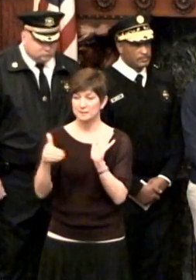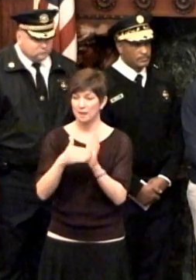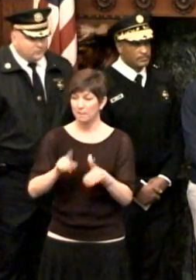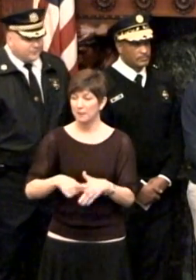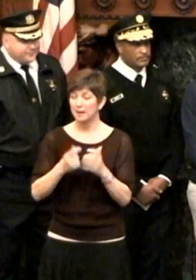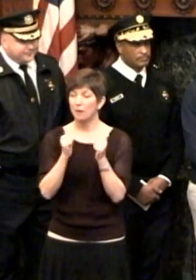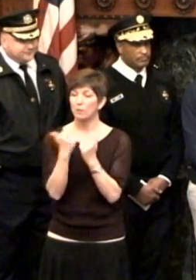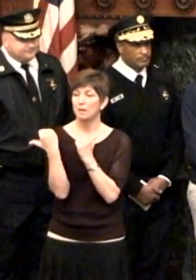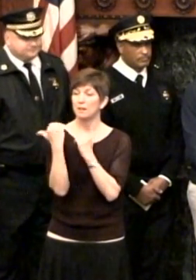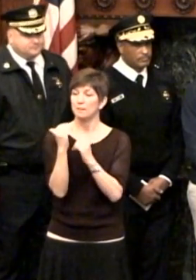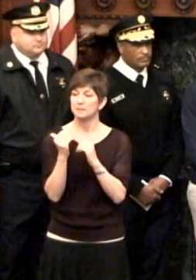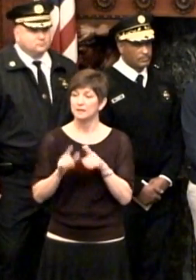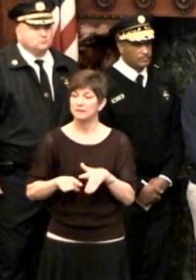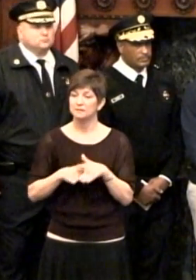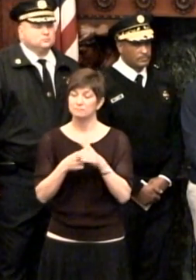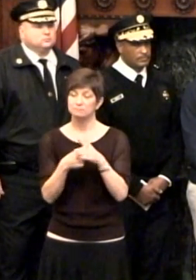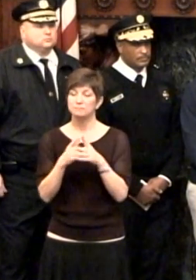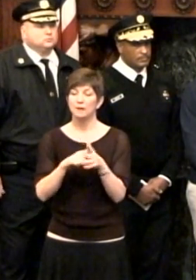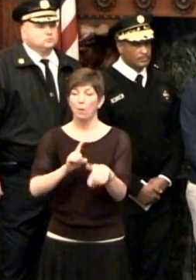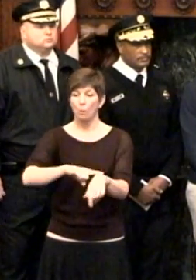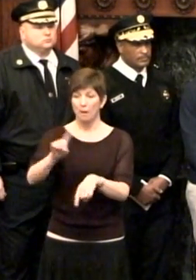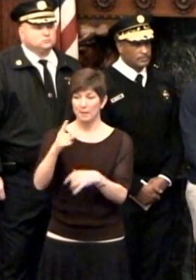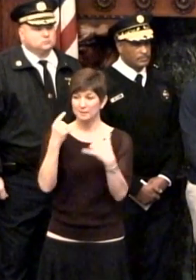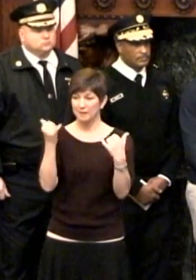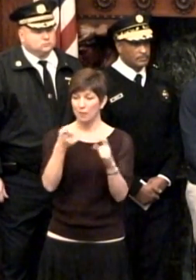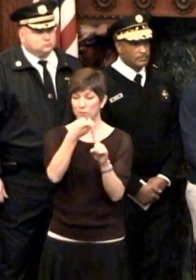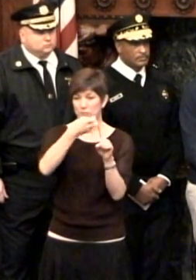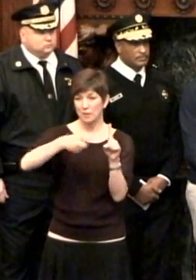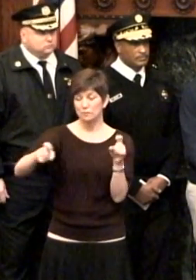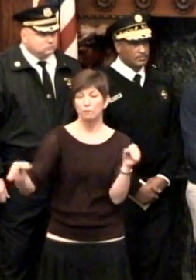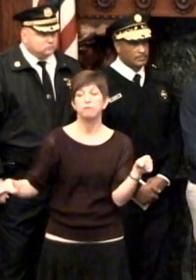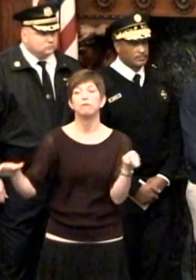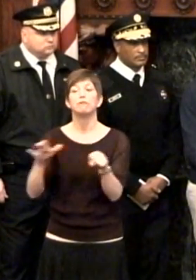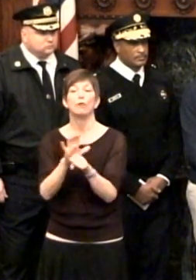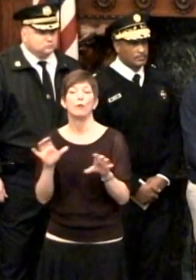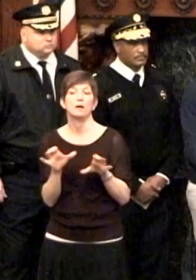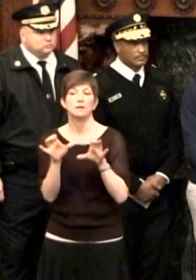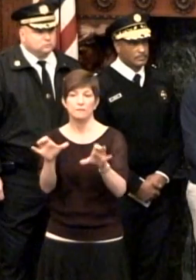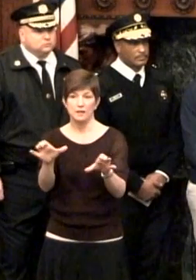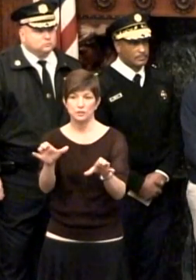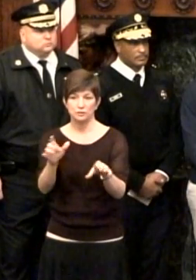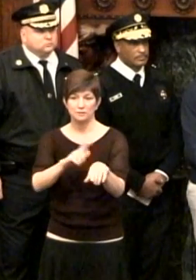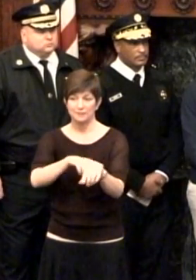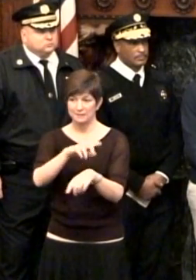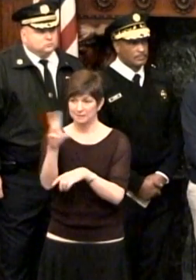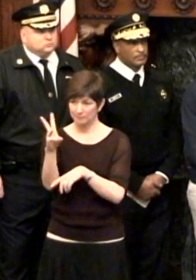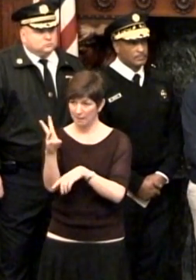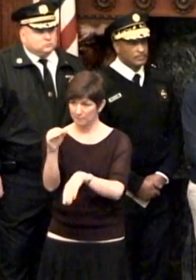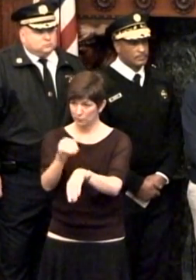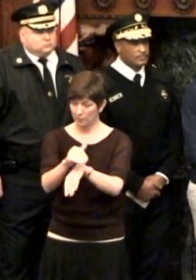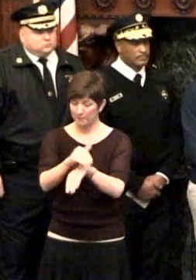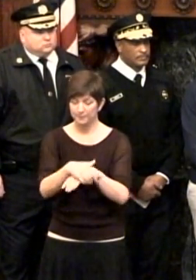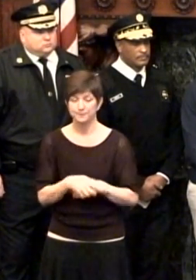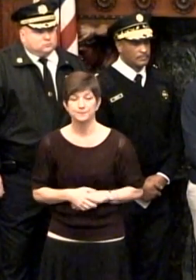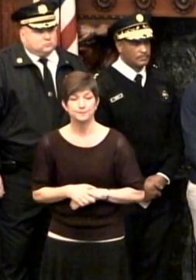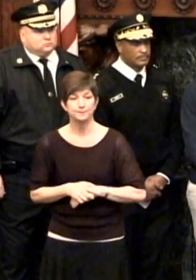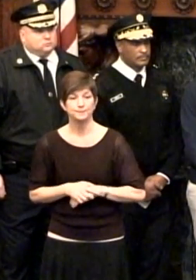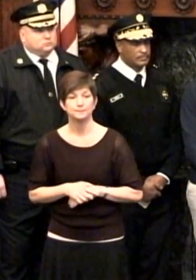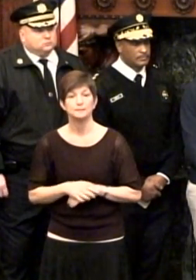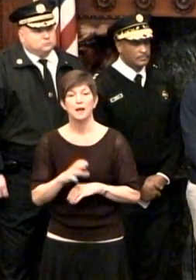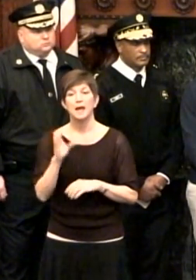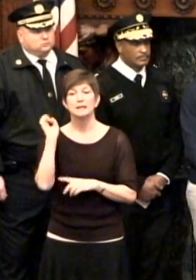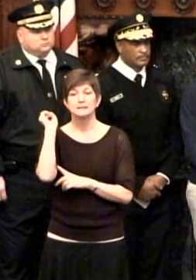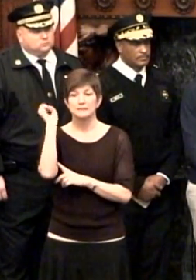limited activation at 1 p.m. today, with a transition to full activation at 6 p.m. tonight.